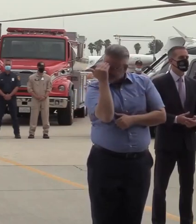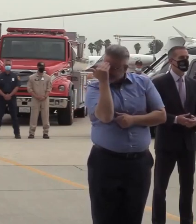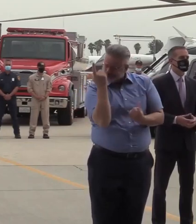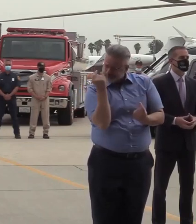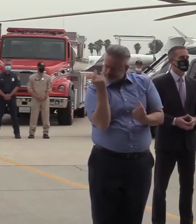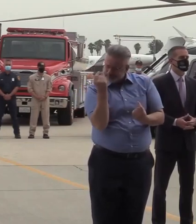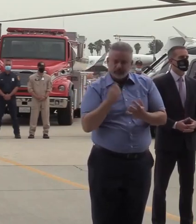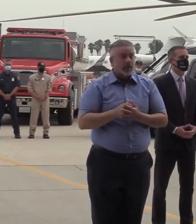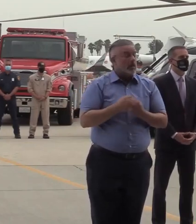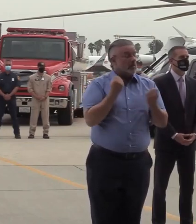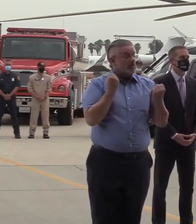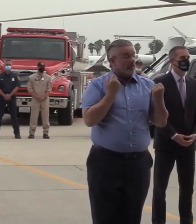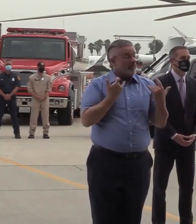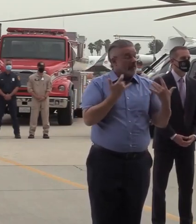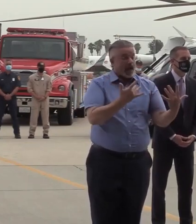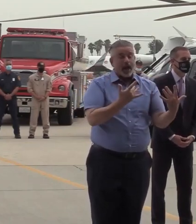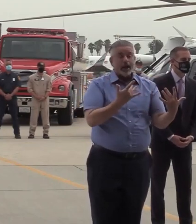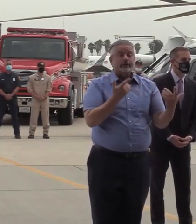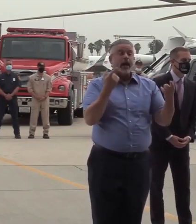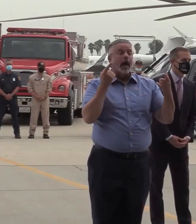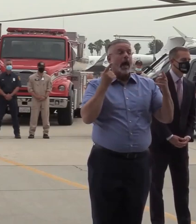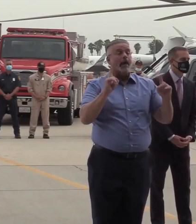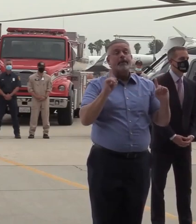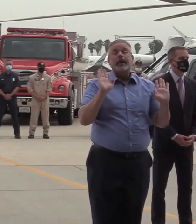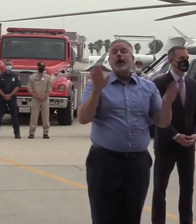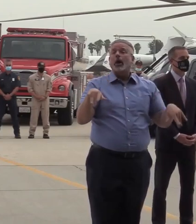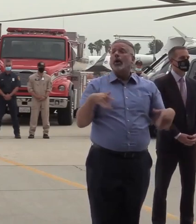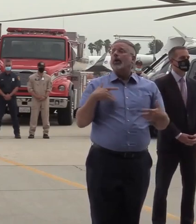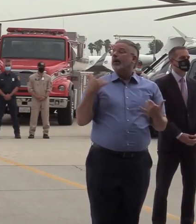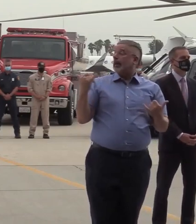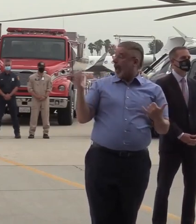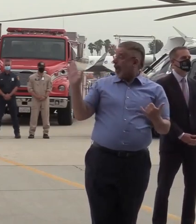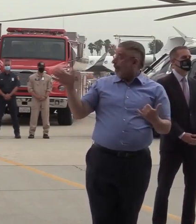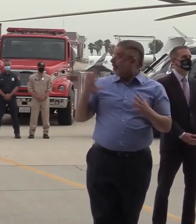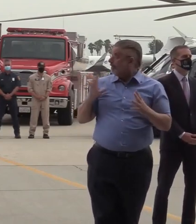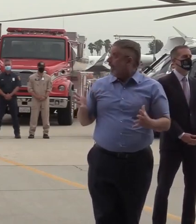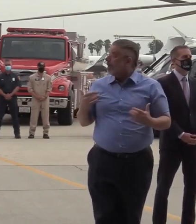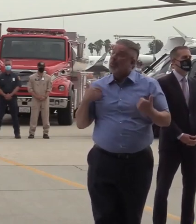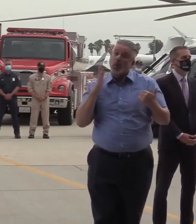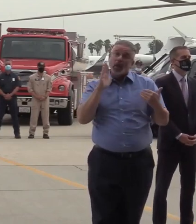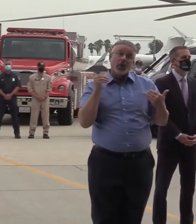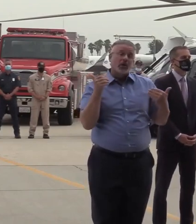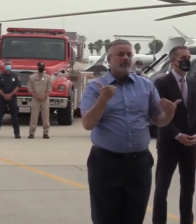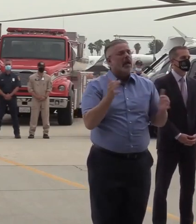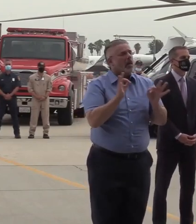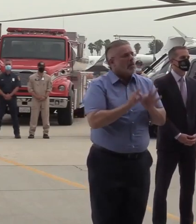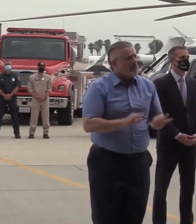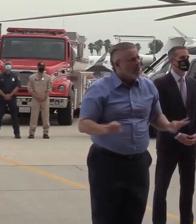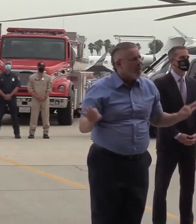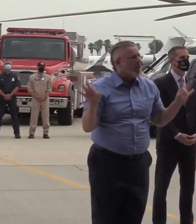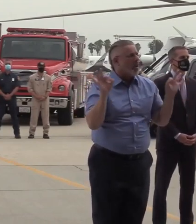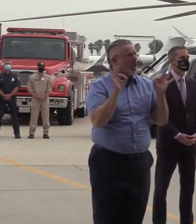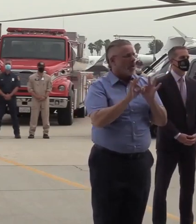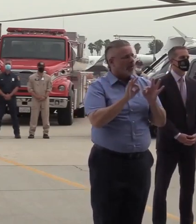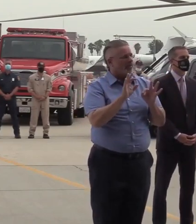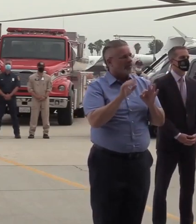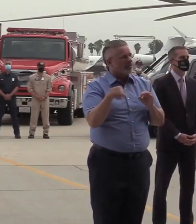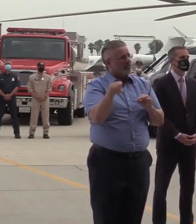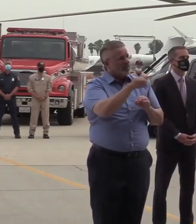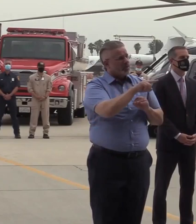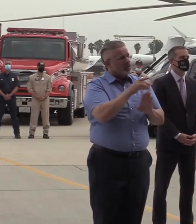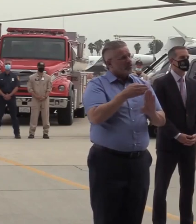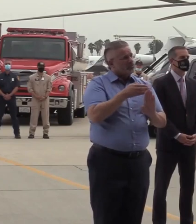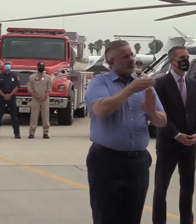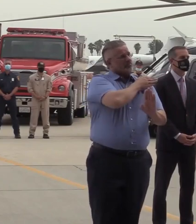times, these wildfires don't occur at very convenient times. So it is important that we all do our part to have